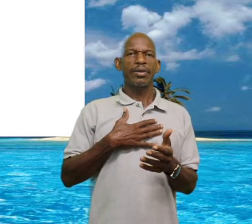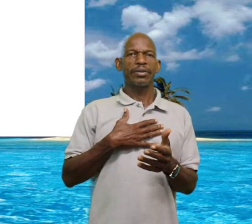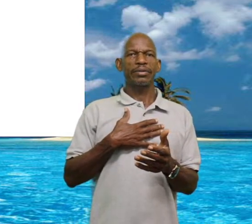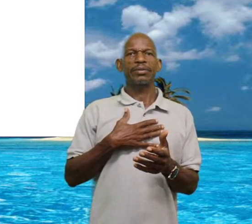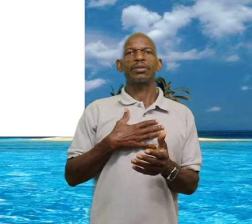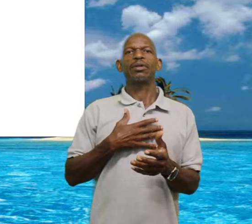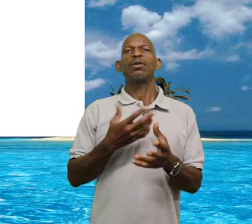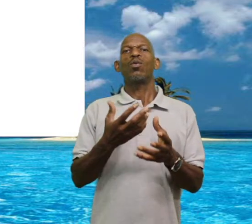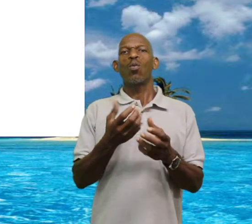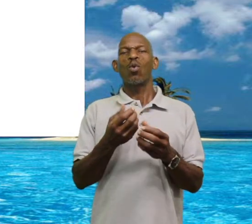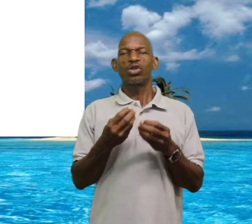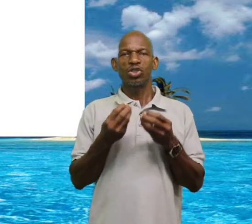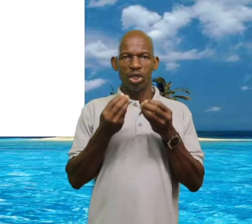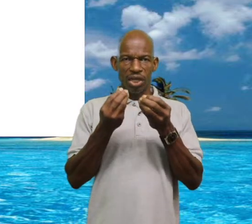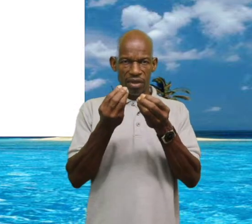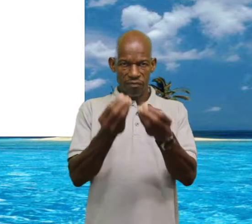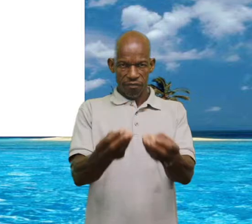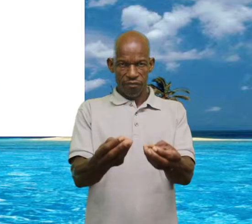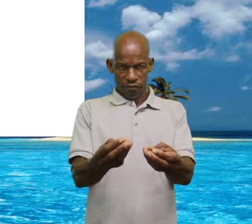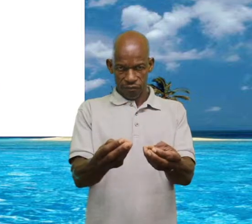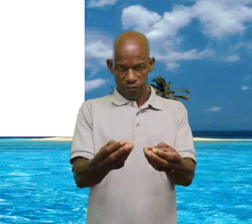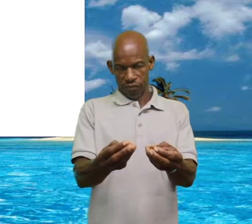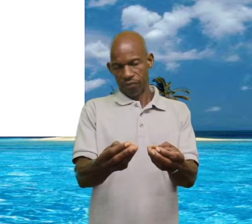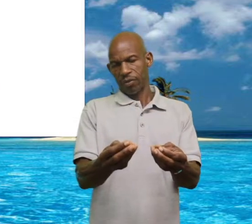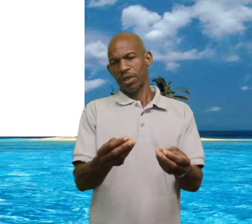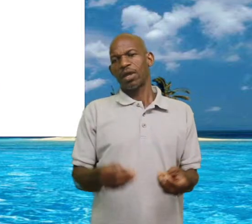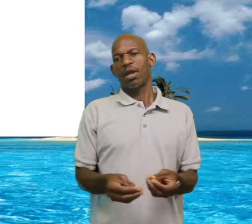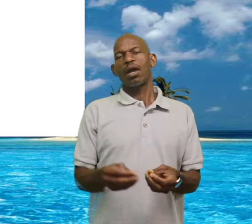a person. So it is a noun.